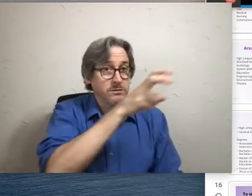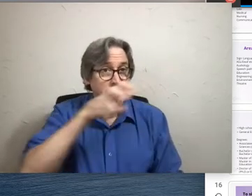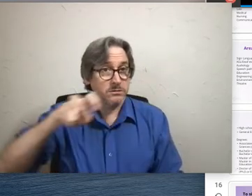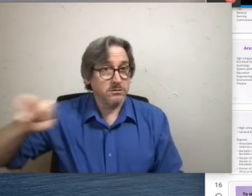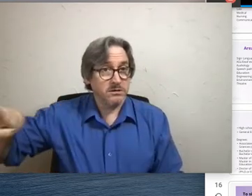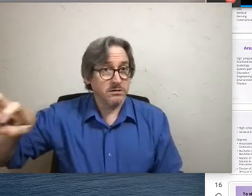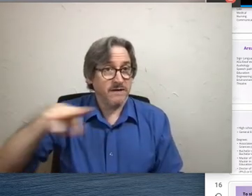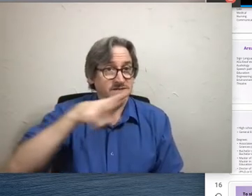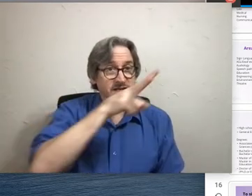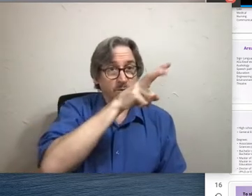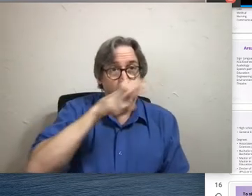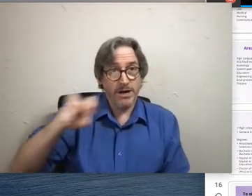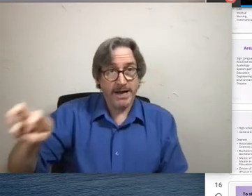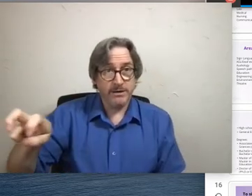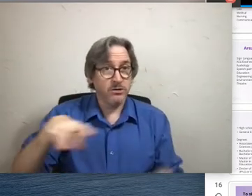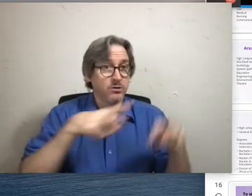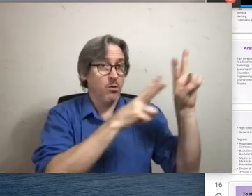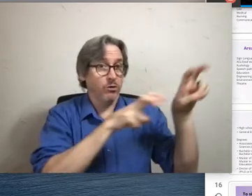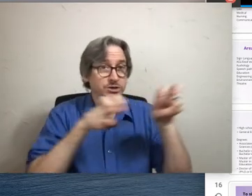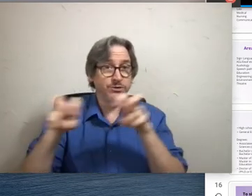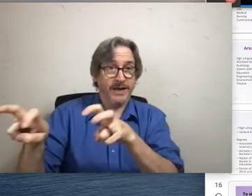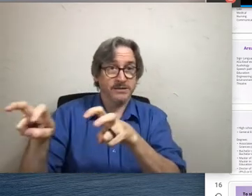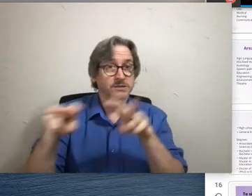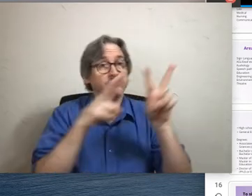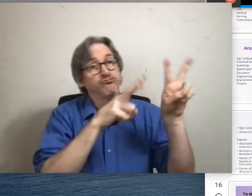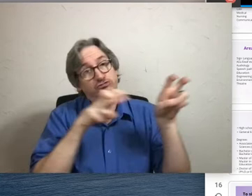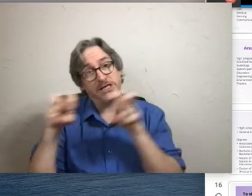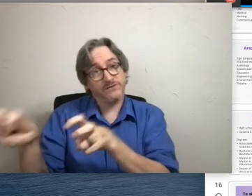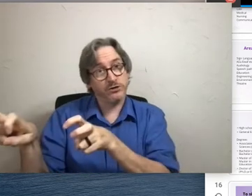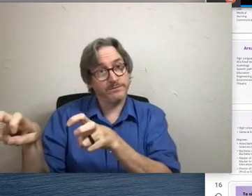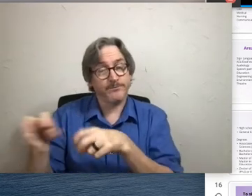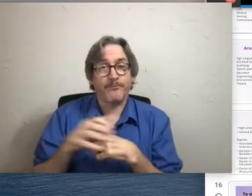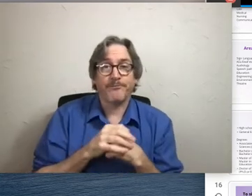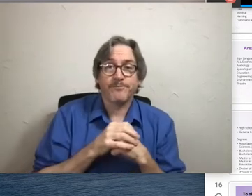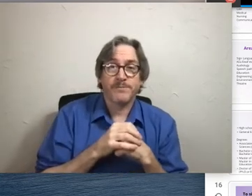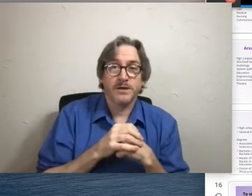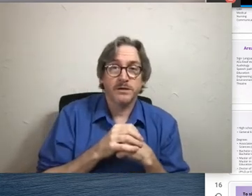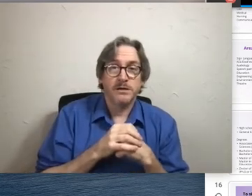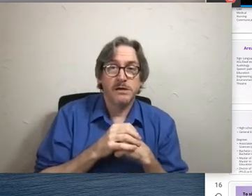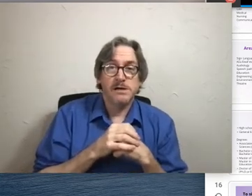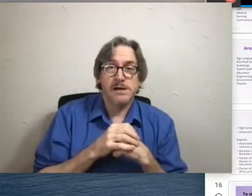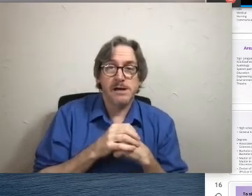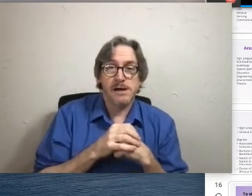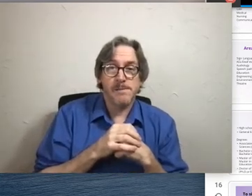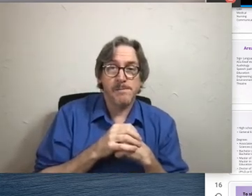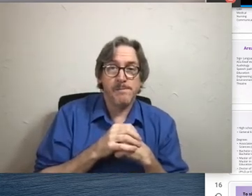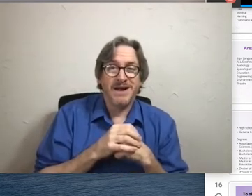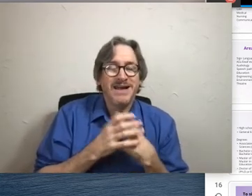Transfer. I've seen it with one hand or two hands. Transfer.